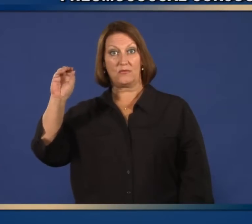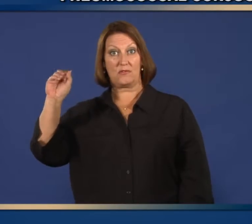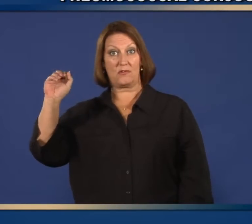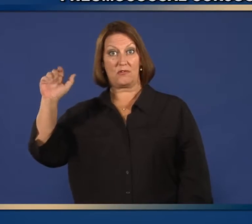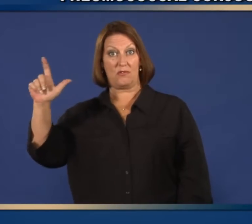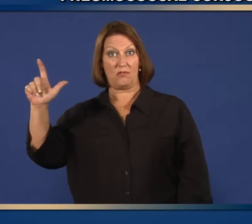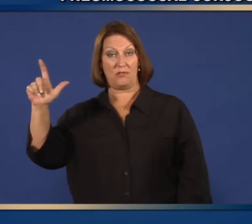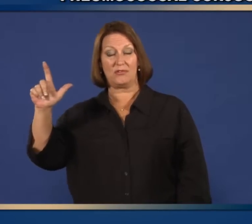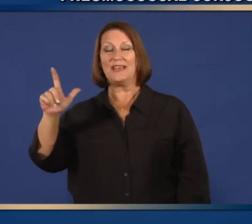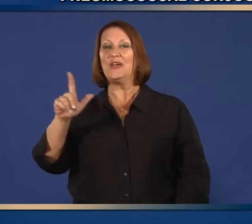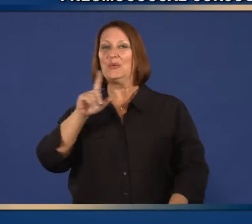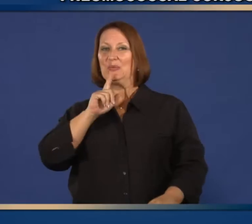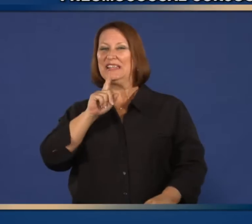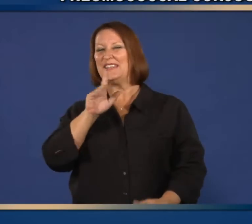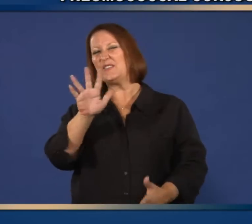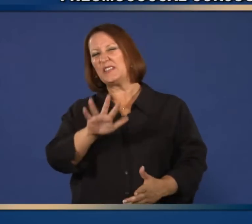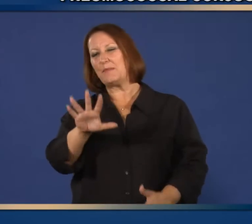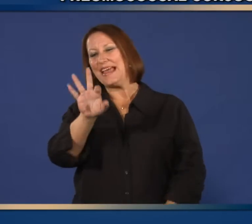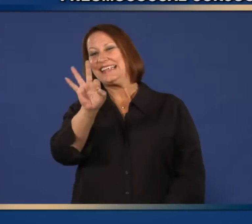conjugate vaccine,